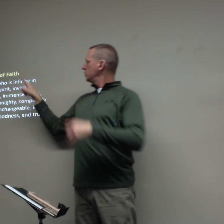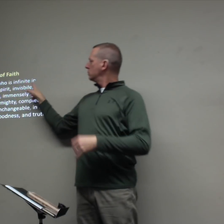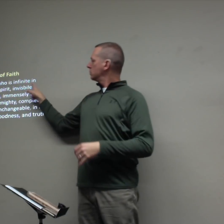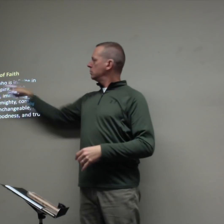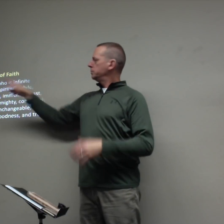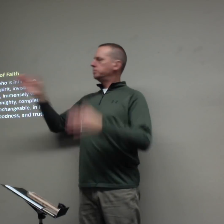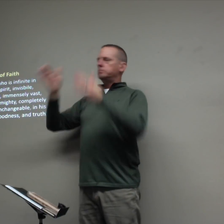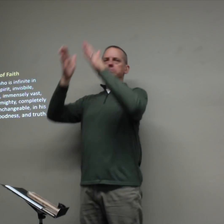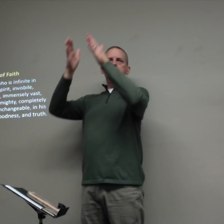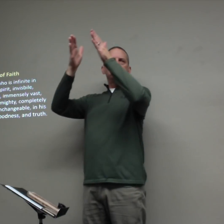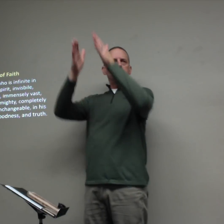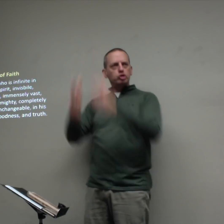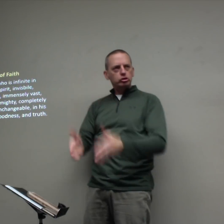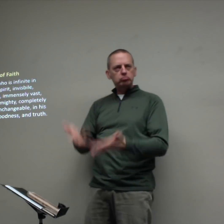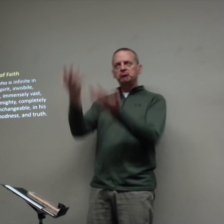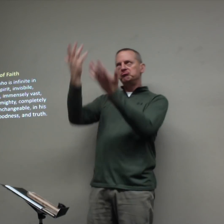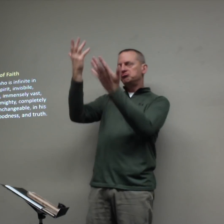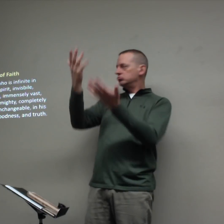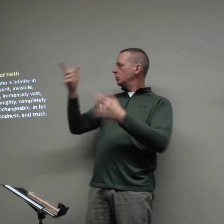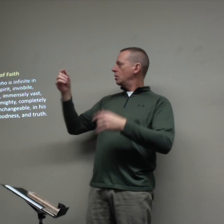In being